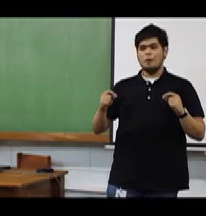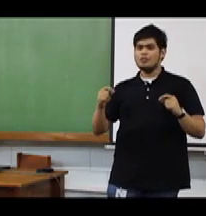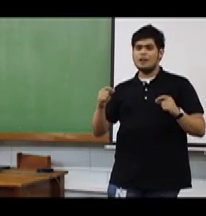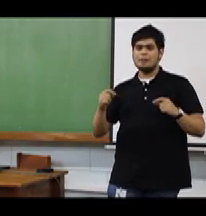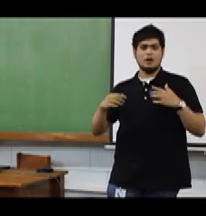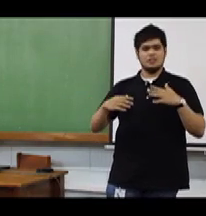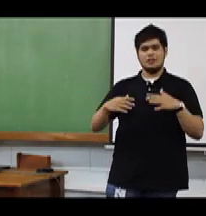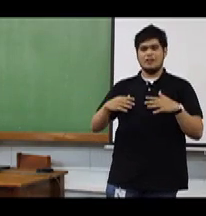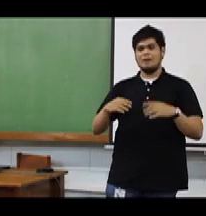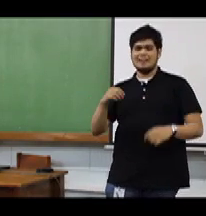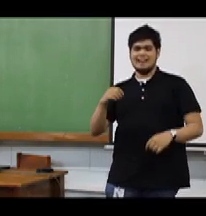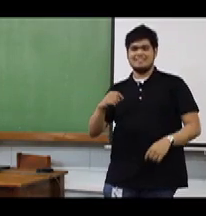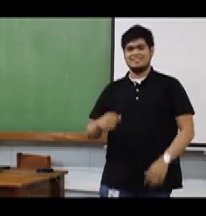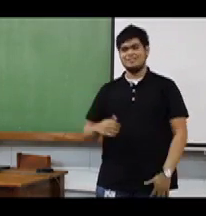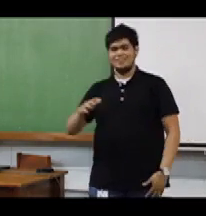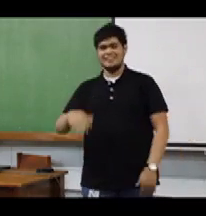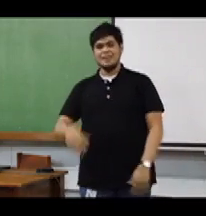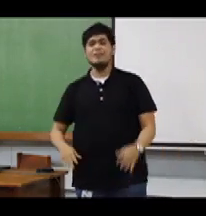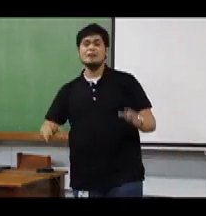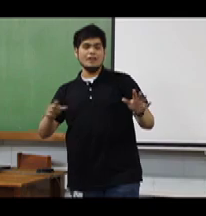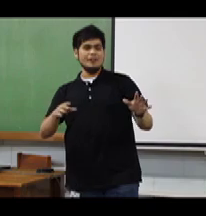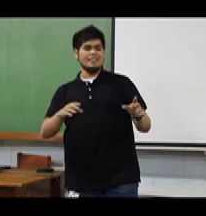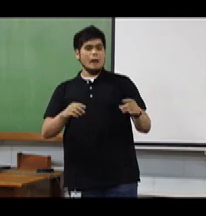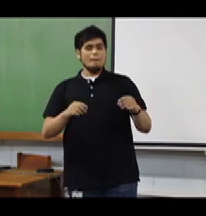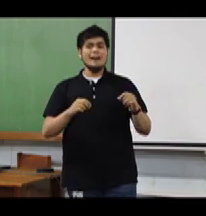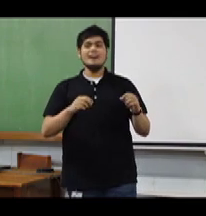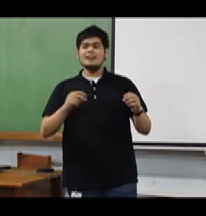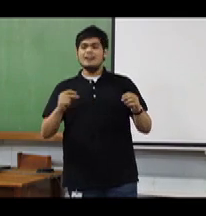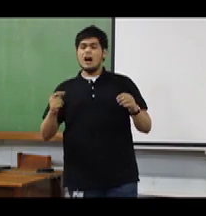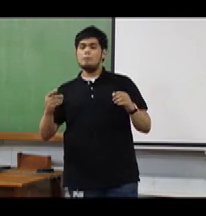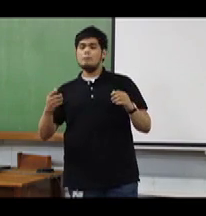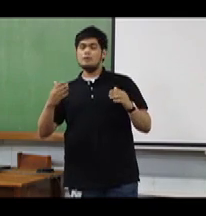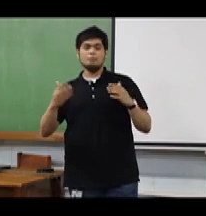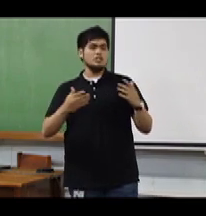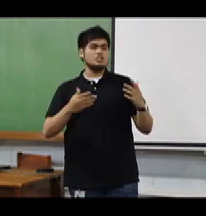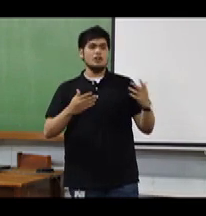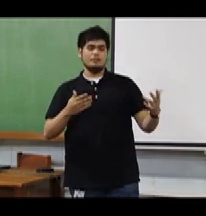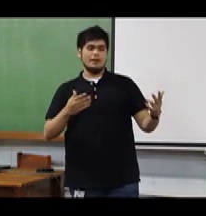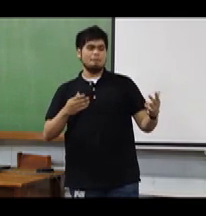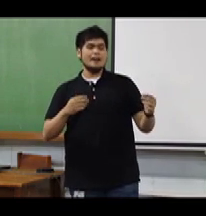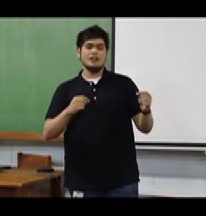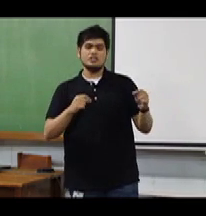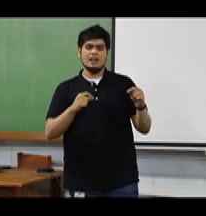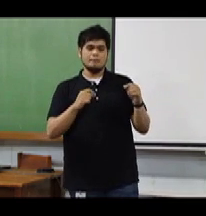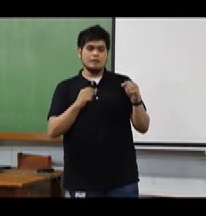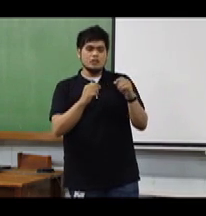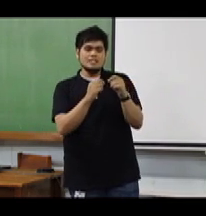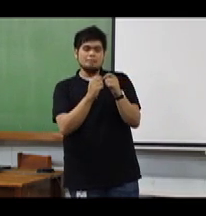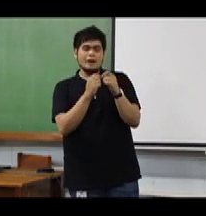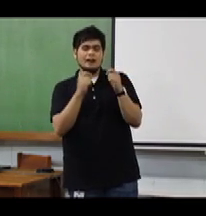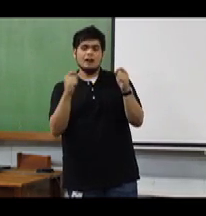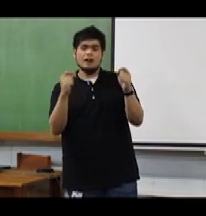want to call it project conference para catchy. So yun. Pero iba yun. Parang, with project conference, parang ano siya, you'd see parang